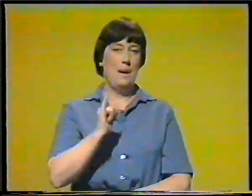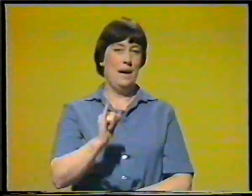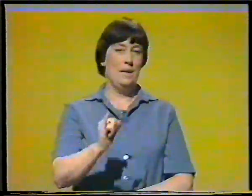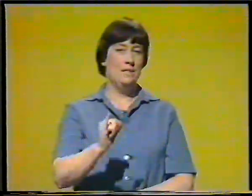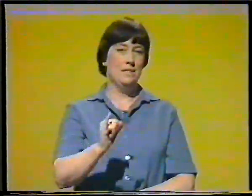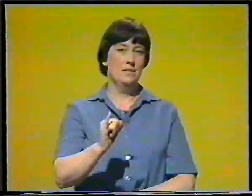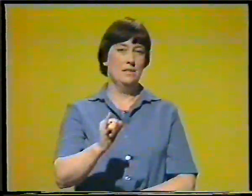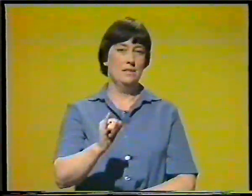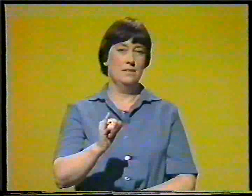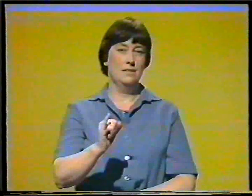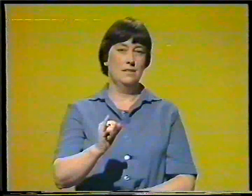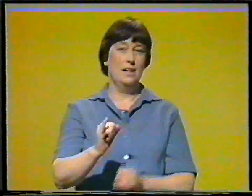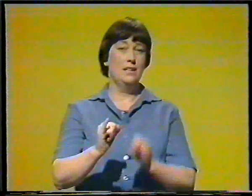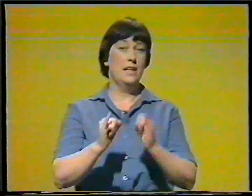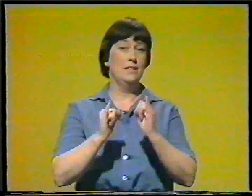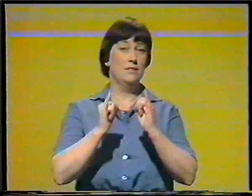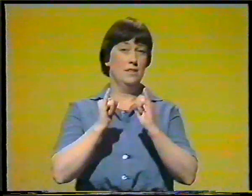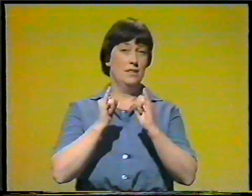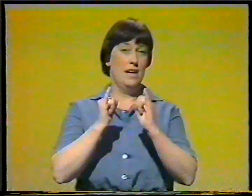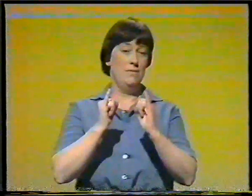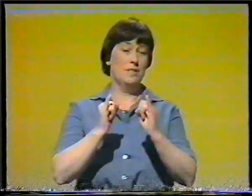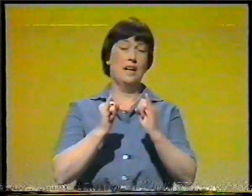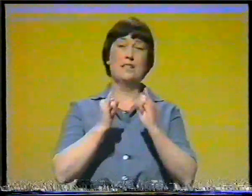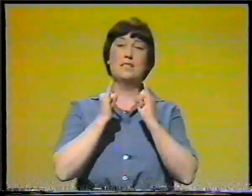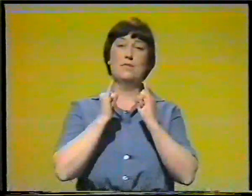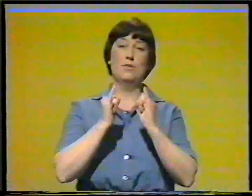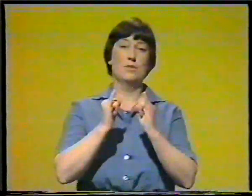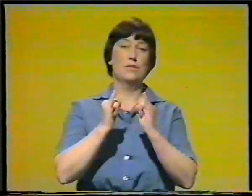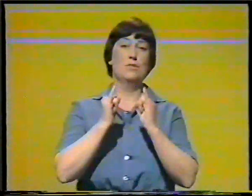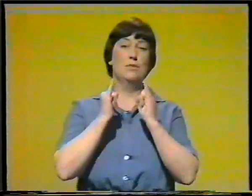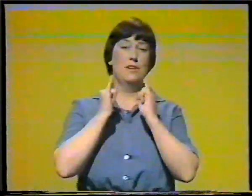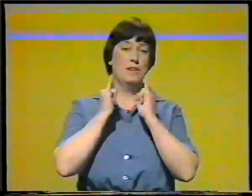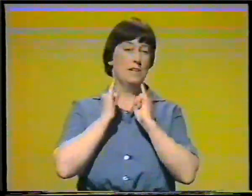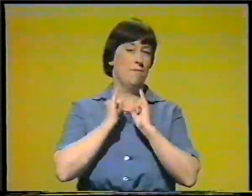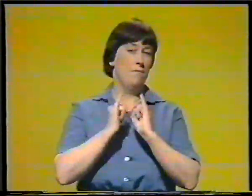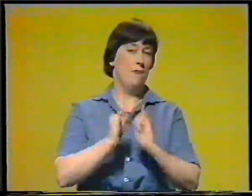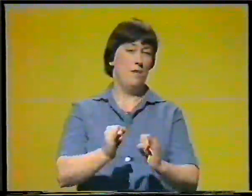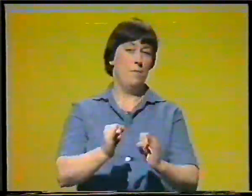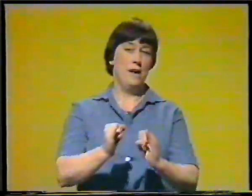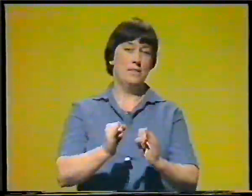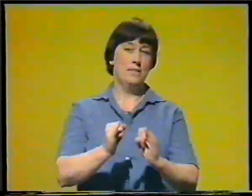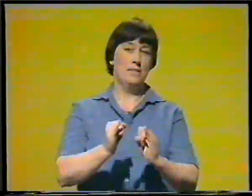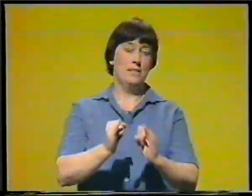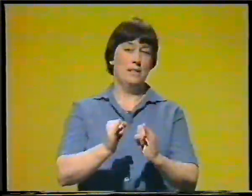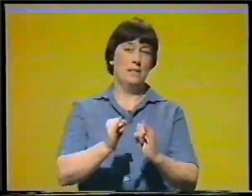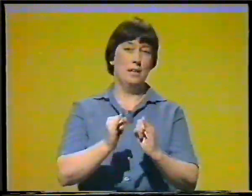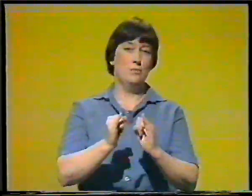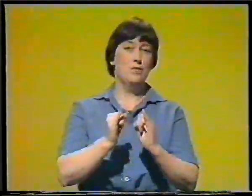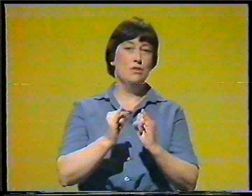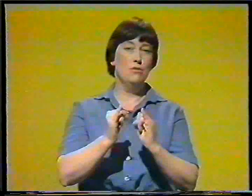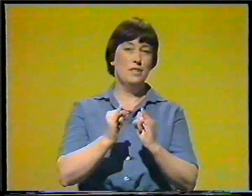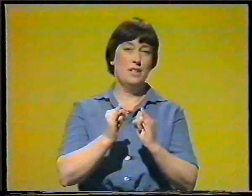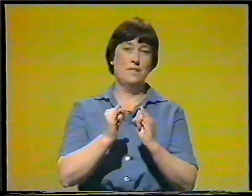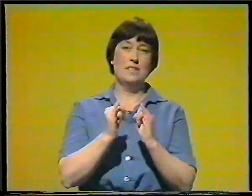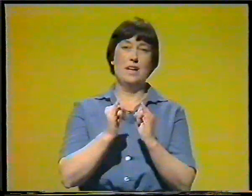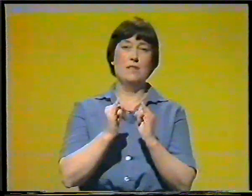bad, and then emphasize it, if you want to, as very bad. And we do reserve this sign